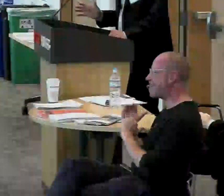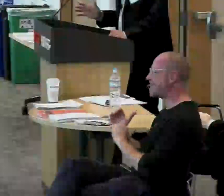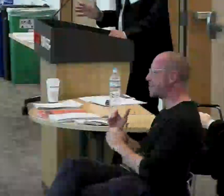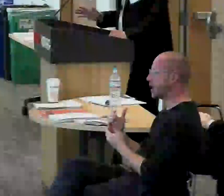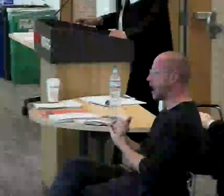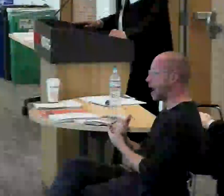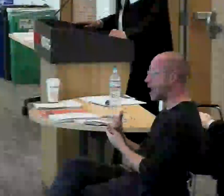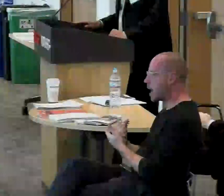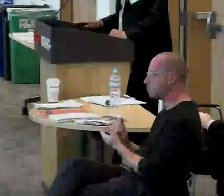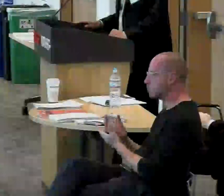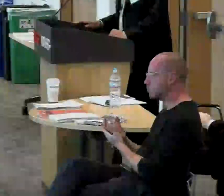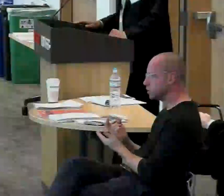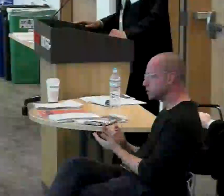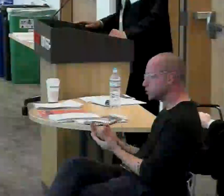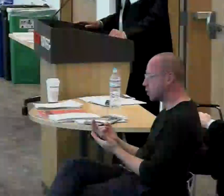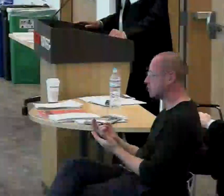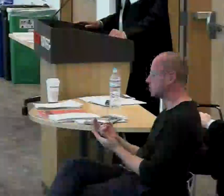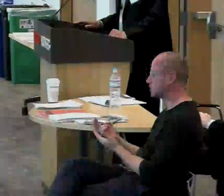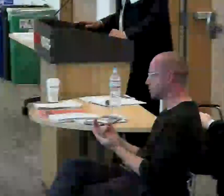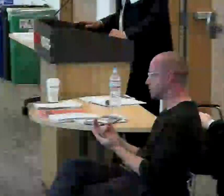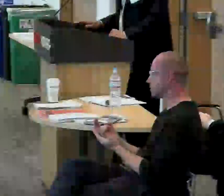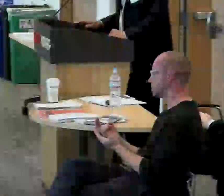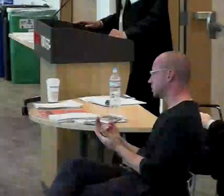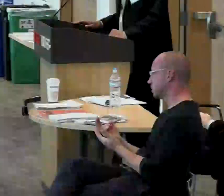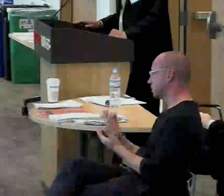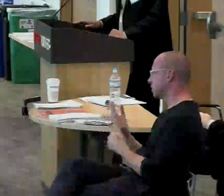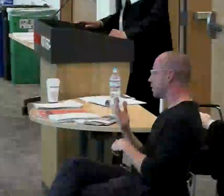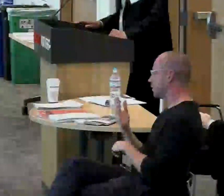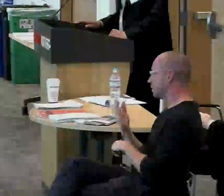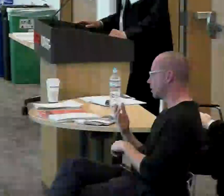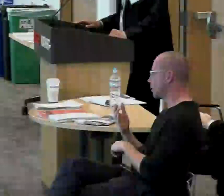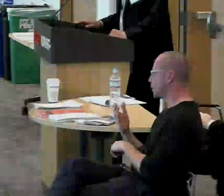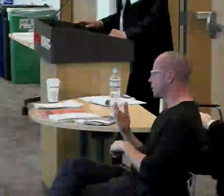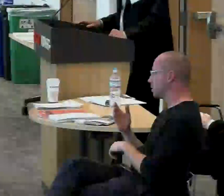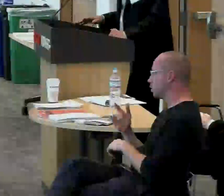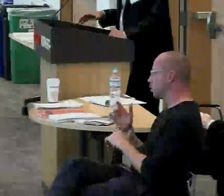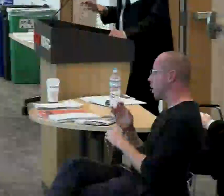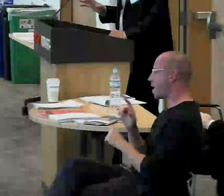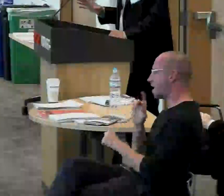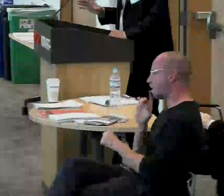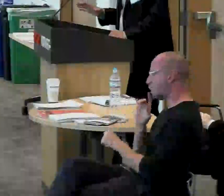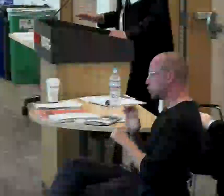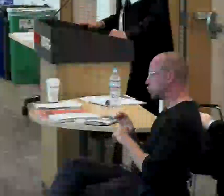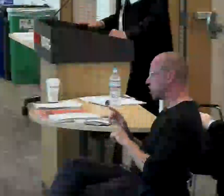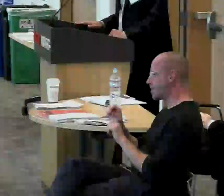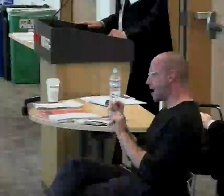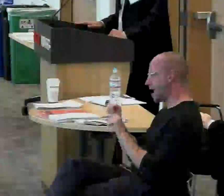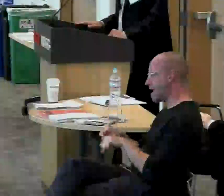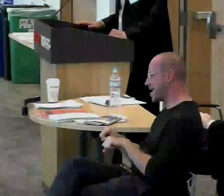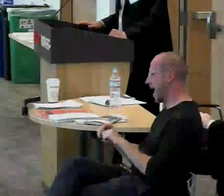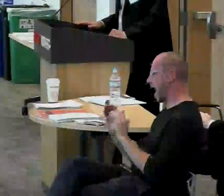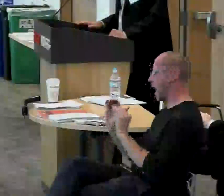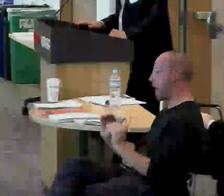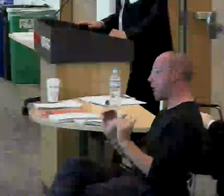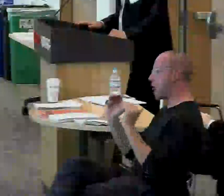limited resources, best to help ensure they can climb the economic ladder and have